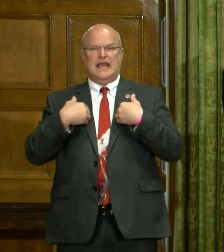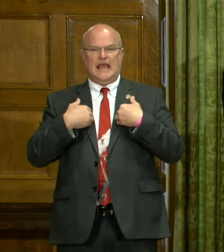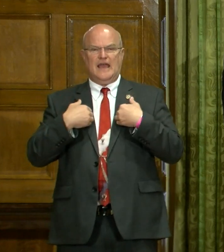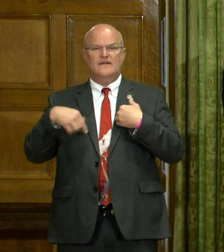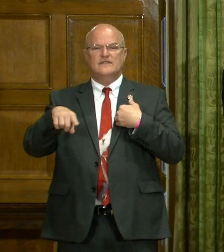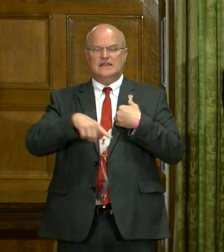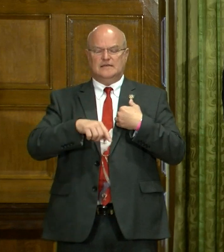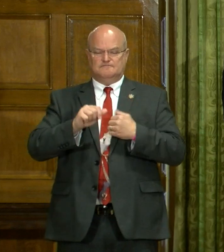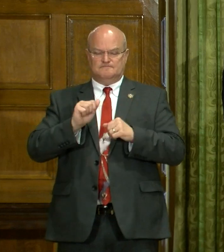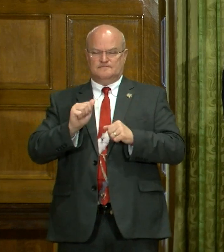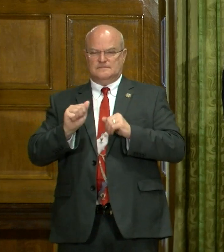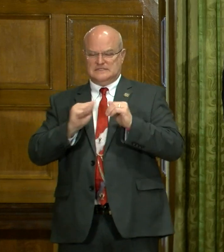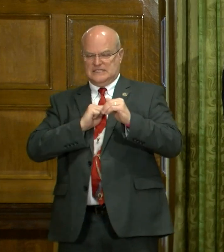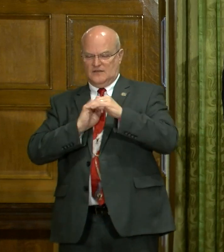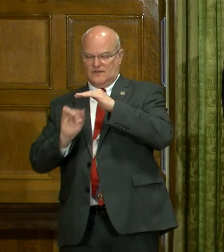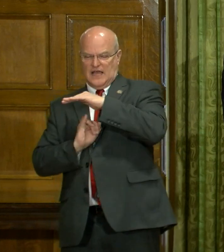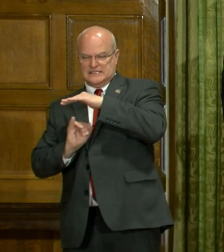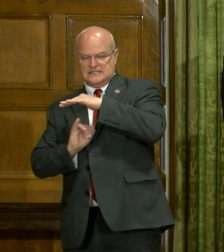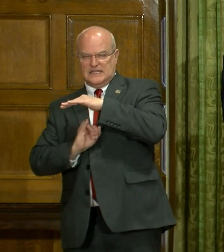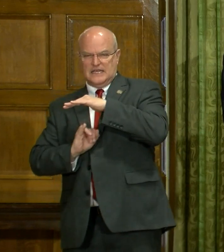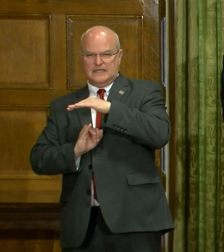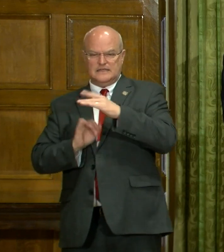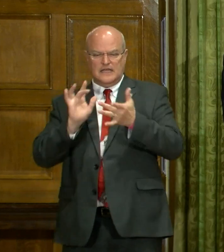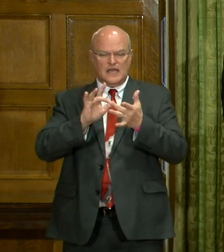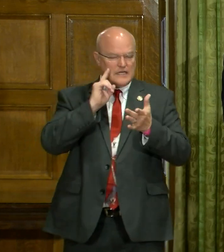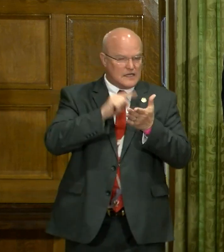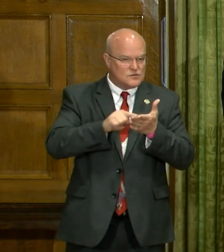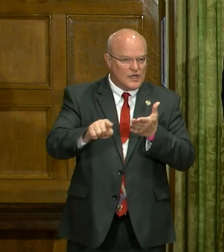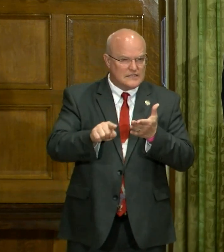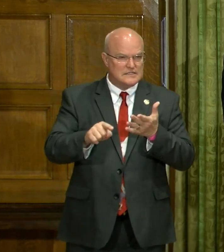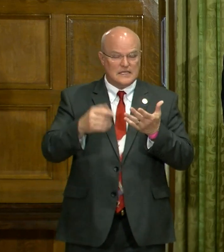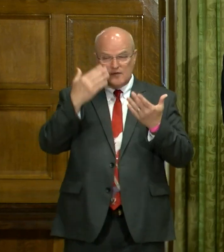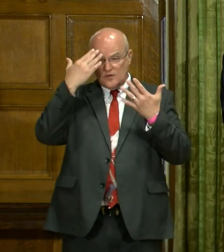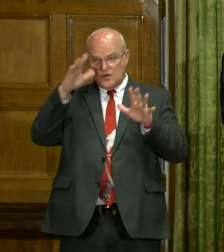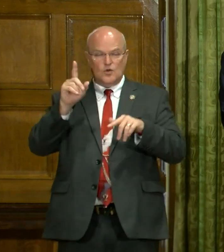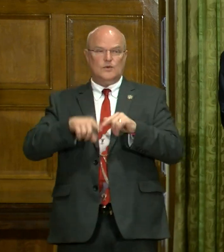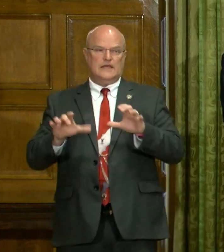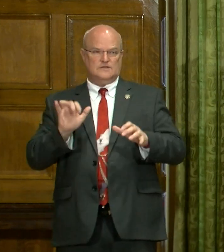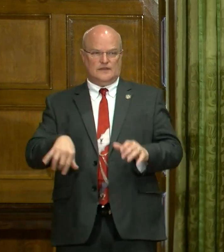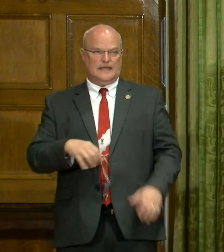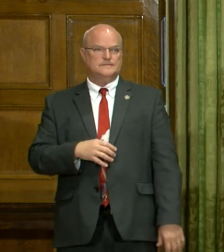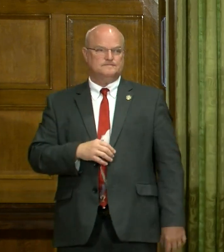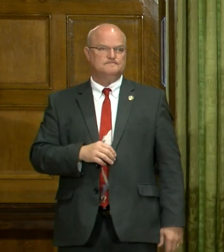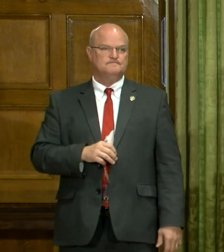have them self-isolate, we can do the contact tracing. If we don't know, we can't do that.